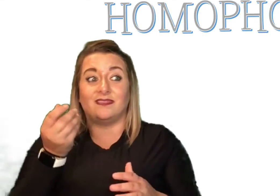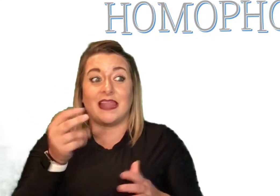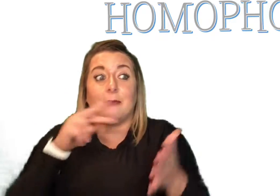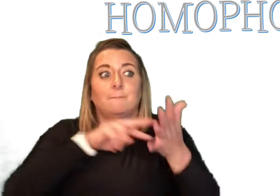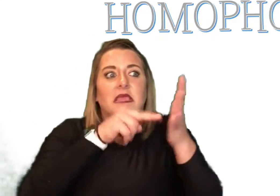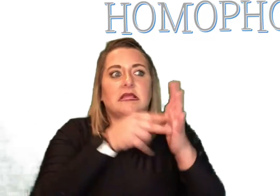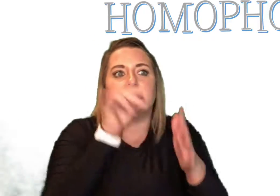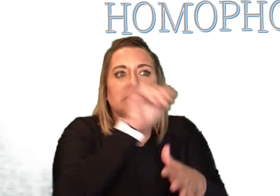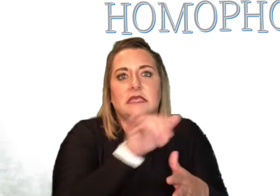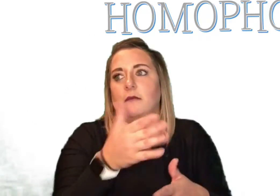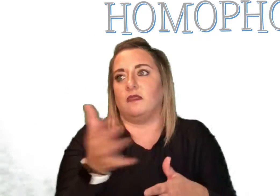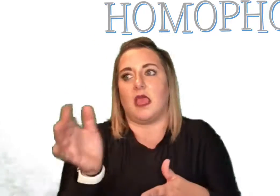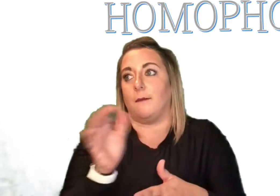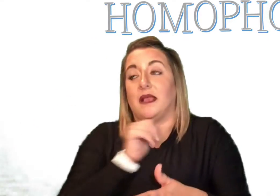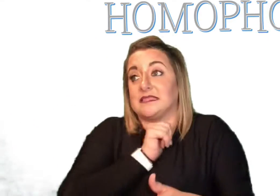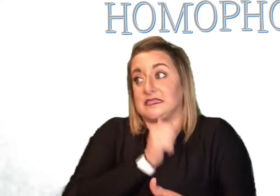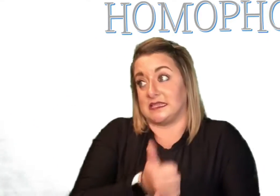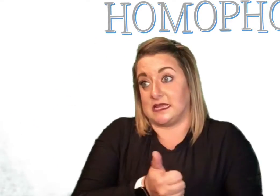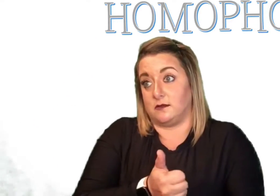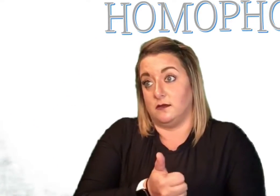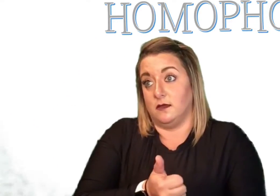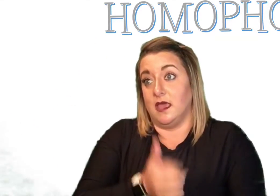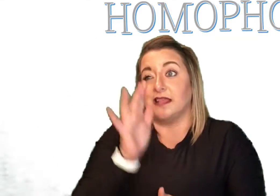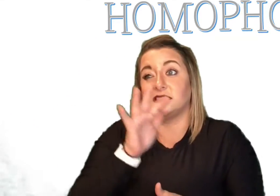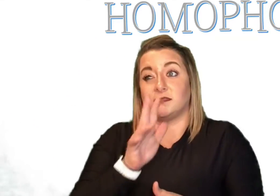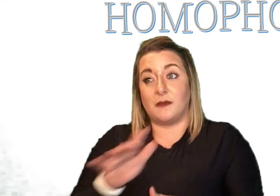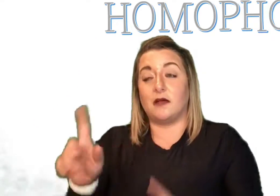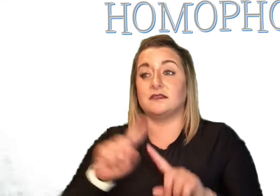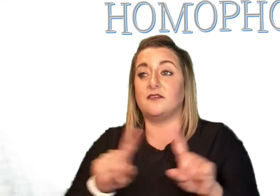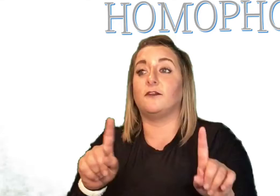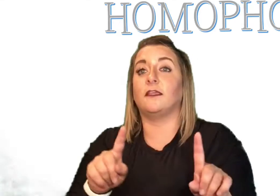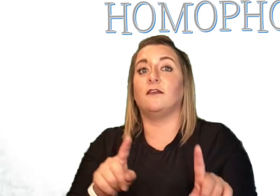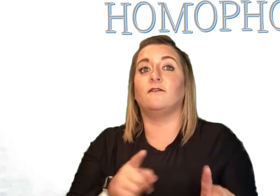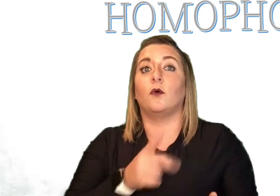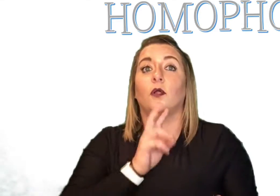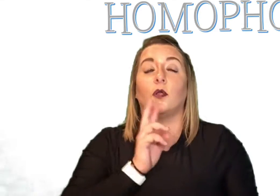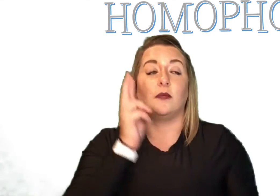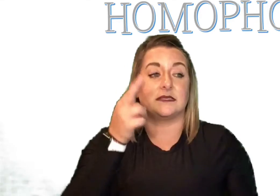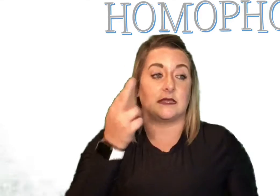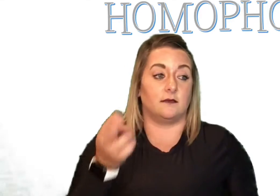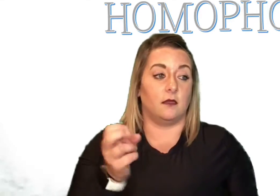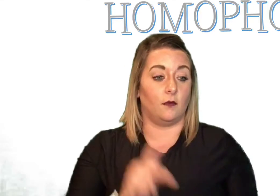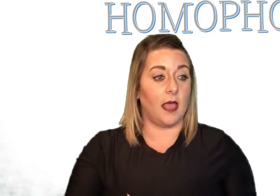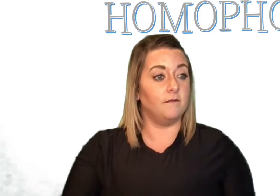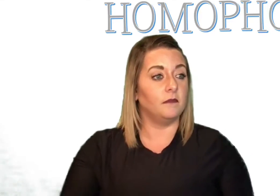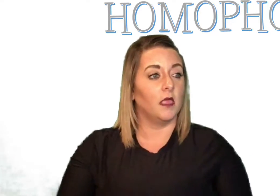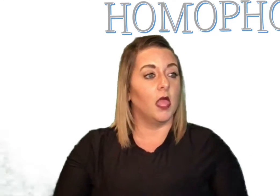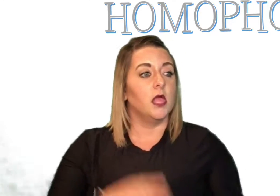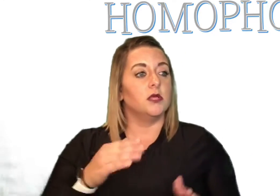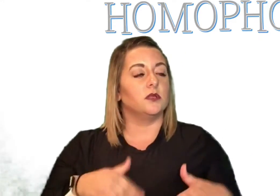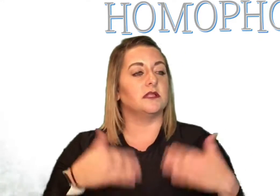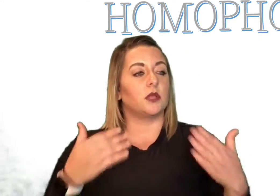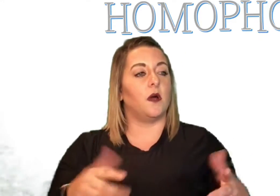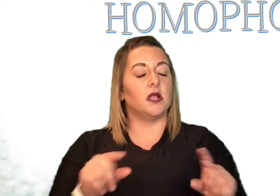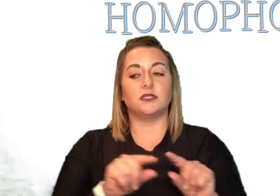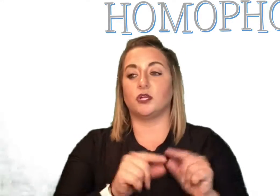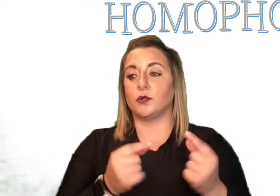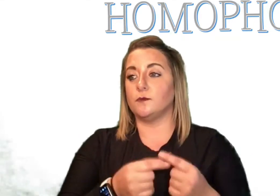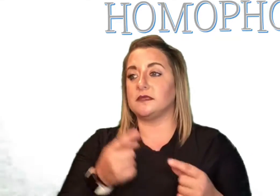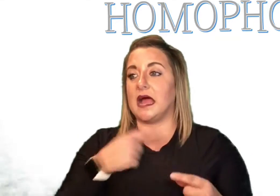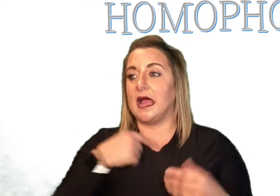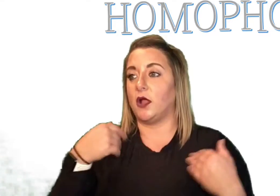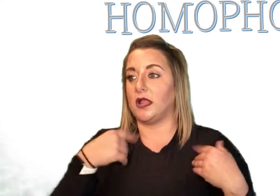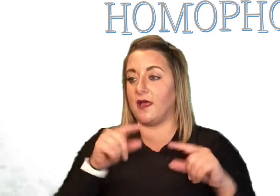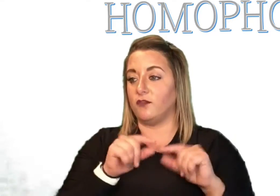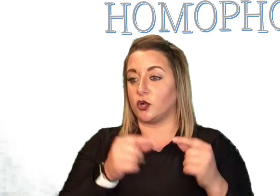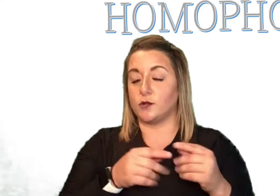think that it means the same thing, because it doesn't. It's spelled differently for a reason, okay? So let's go on to